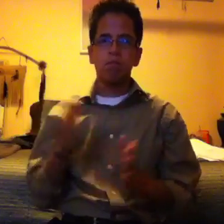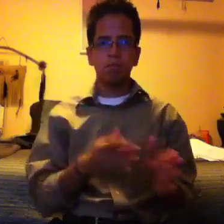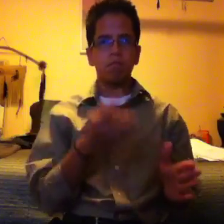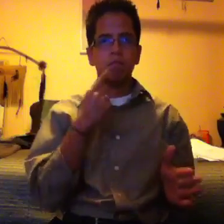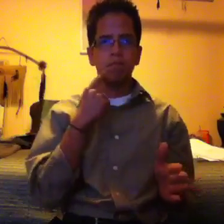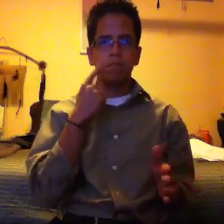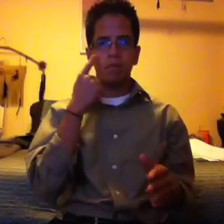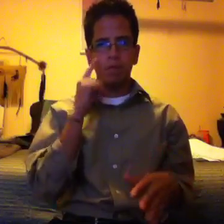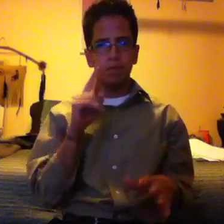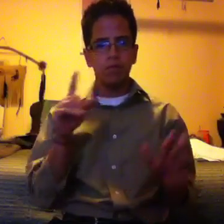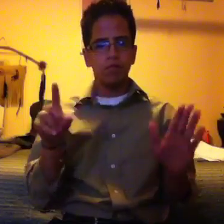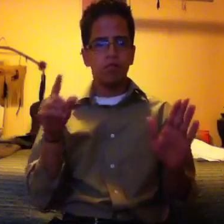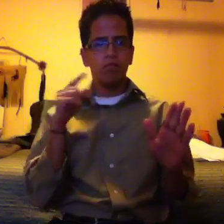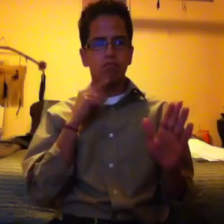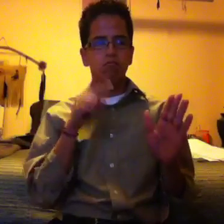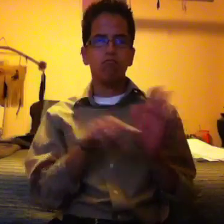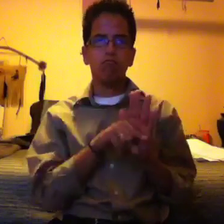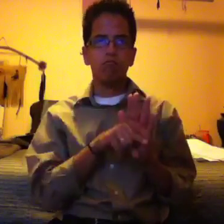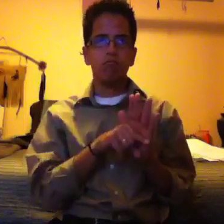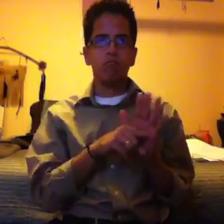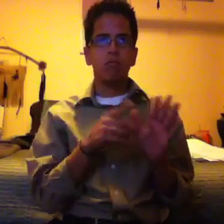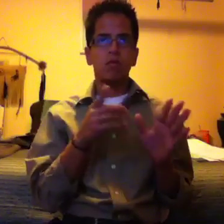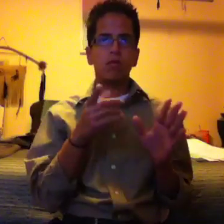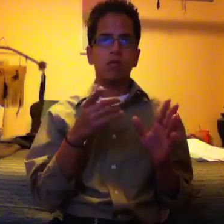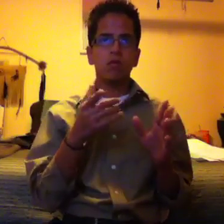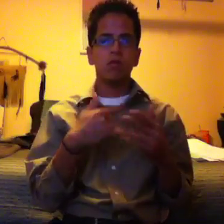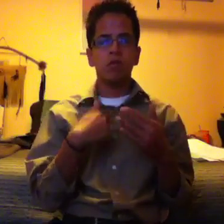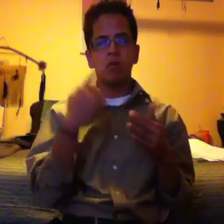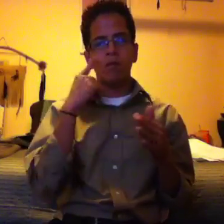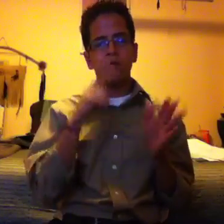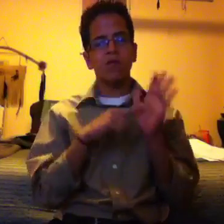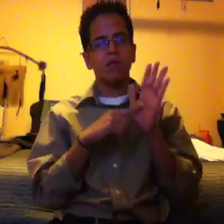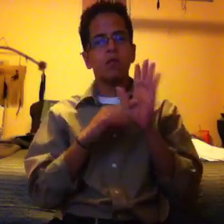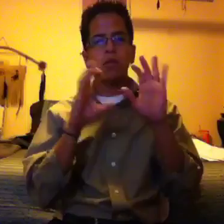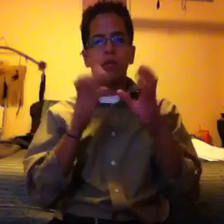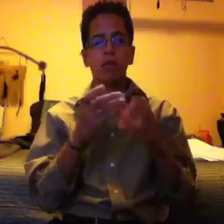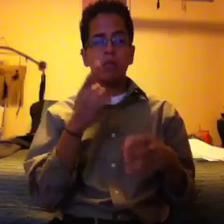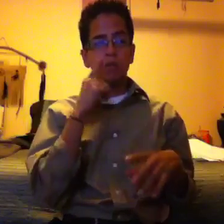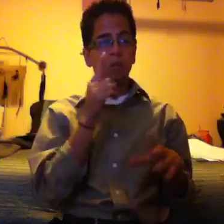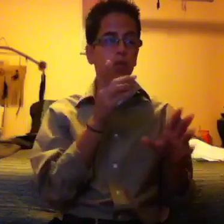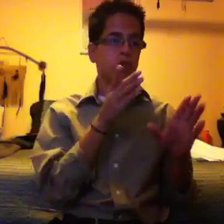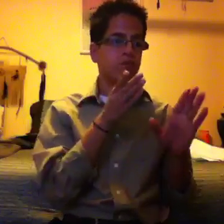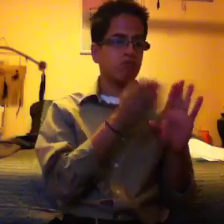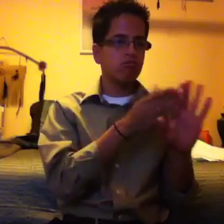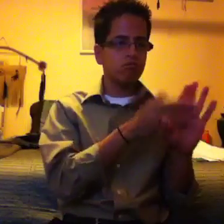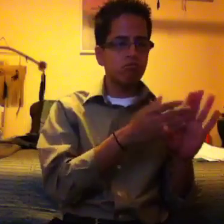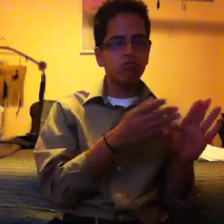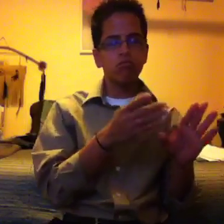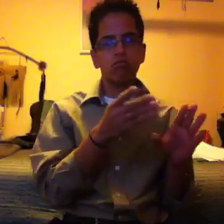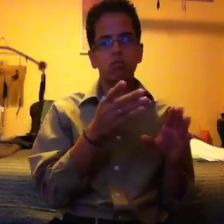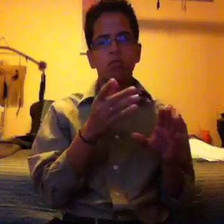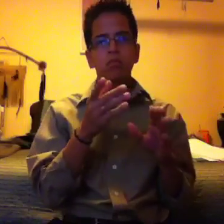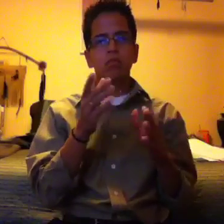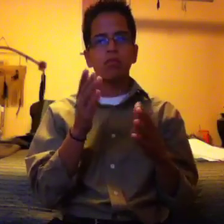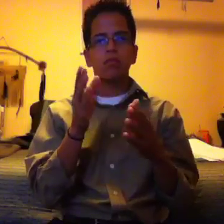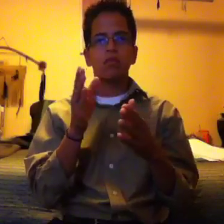psychology, sociology, biology, physics, any of the courses on the college level, and you could even try this with high